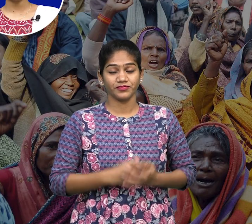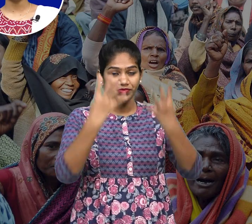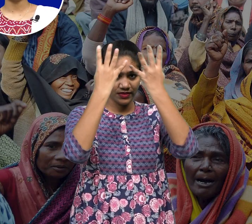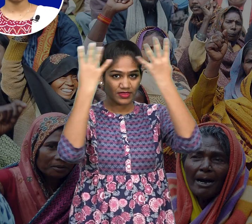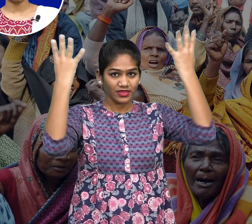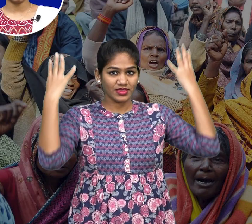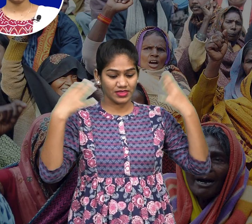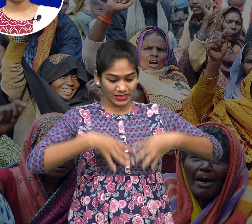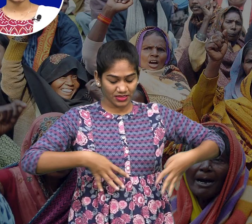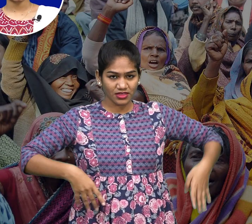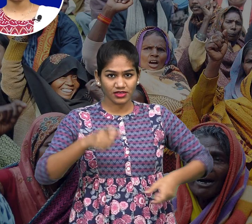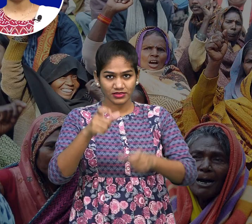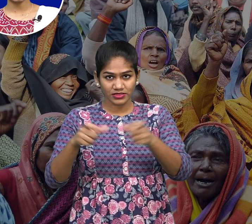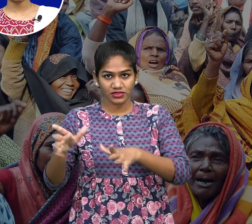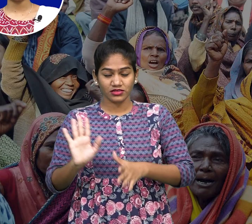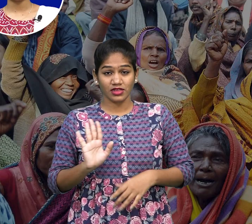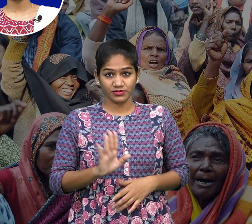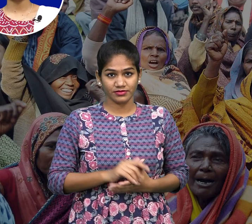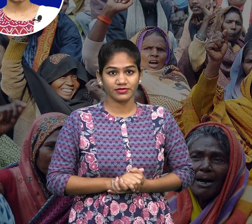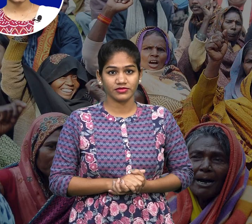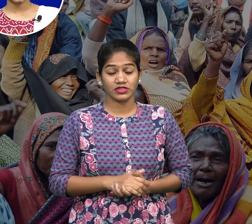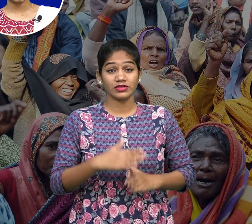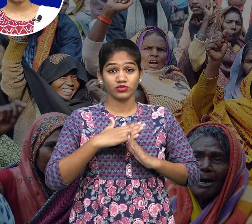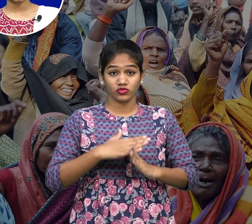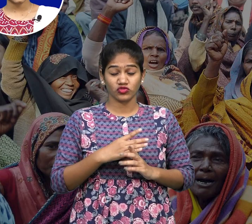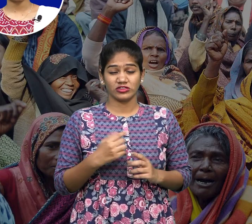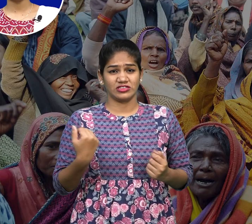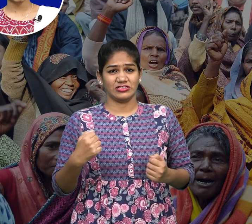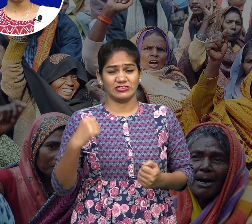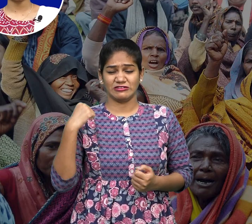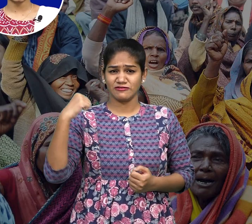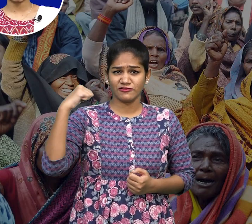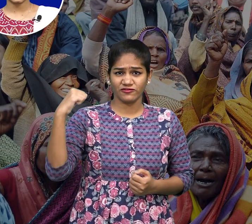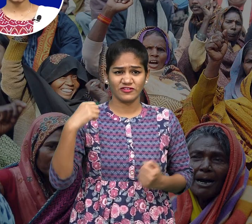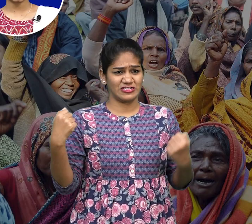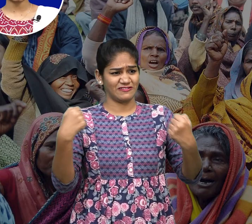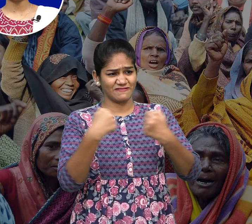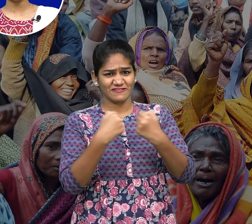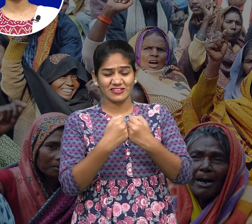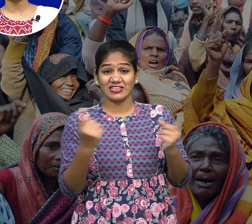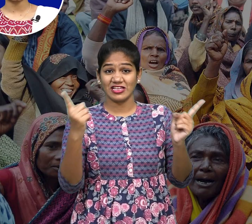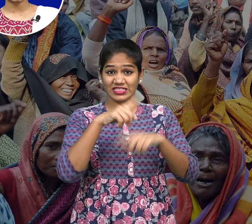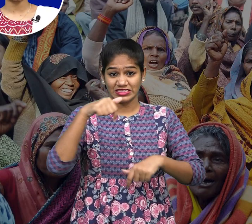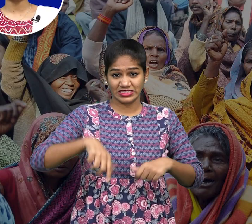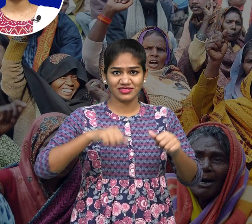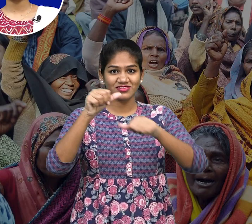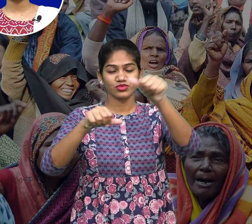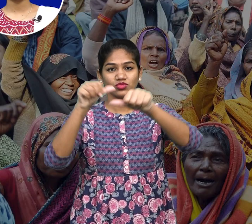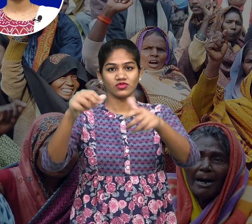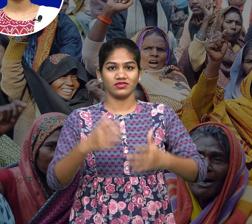The tribal people had been protesting and fighting against these